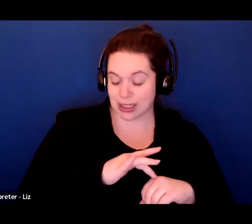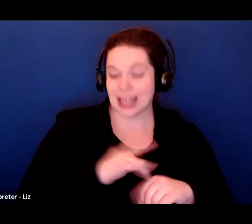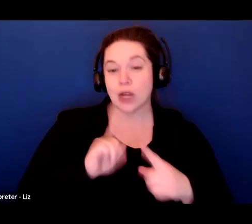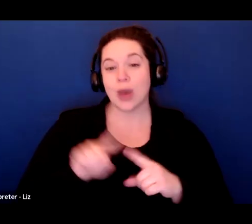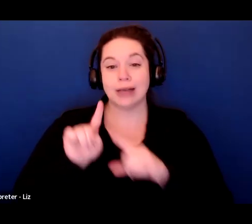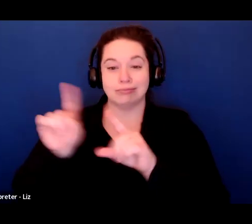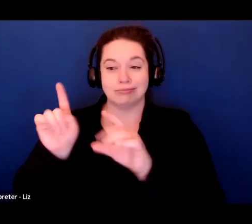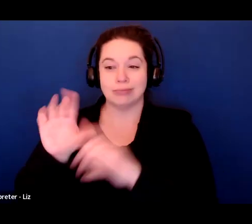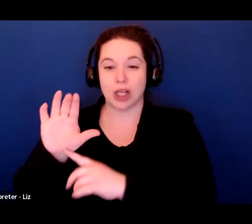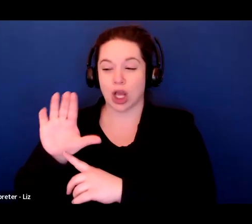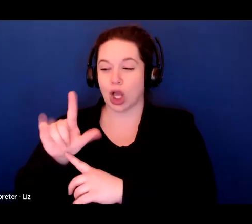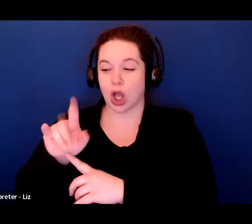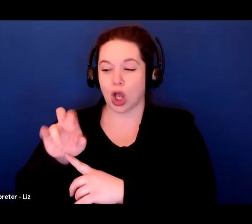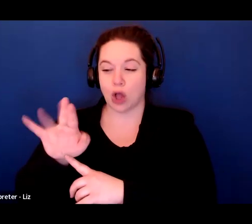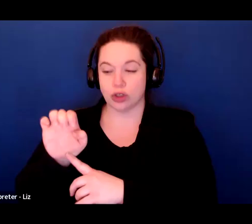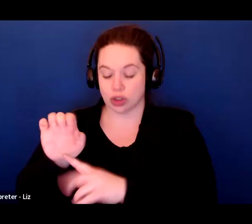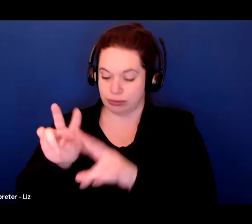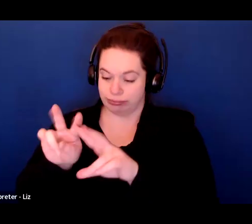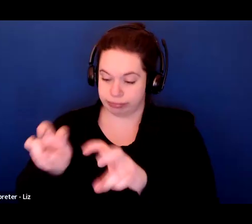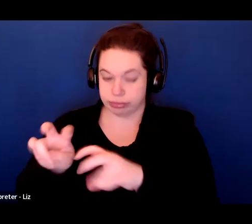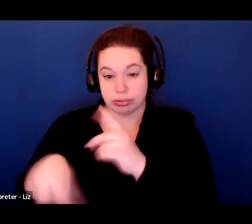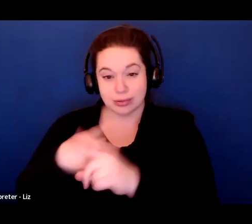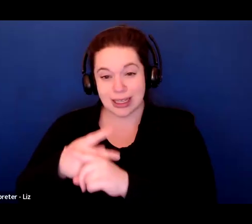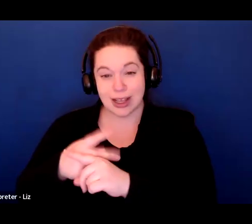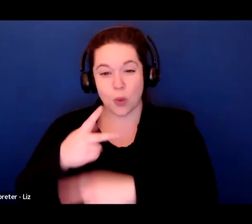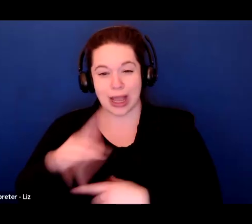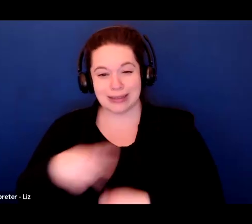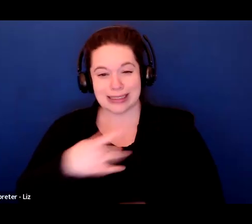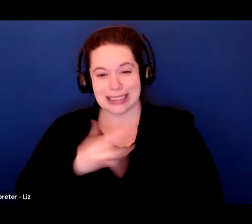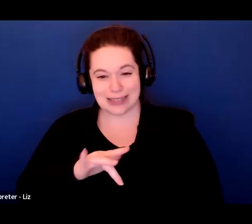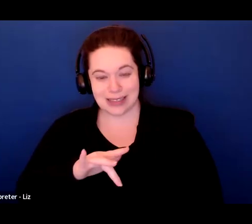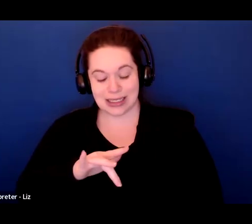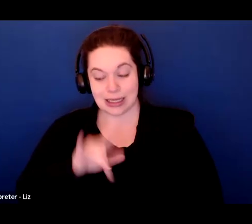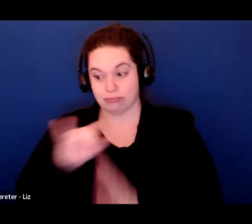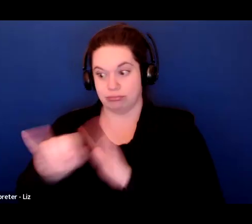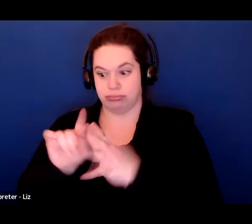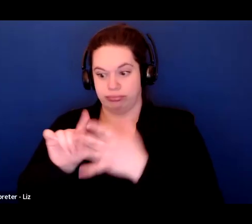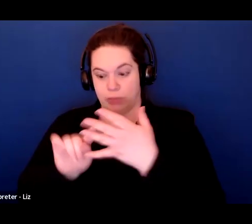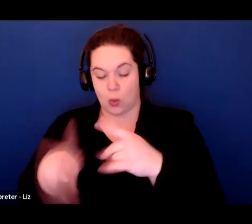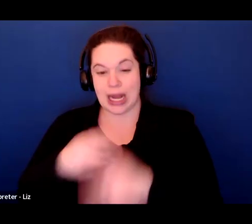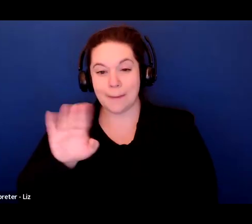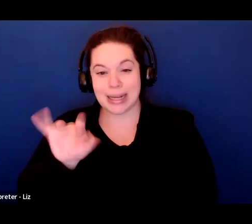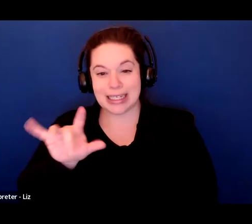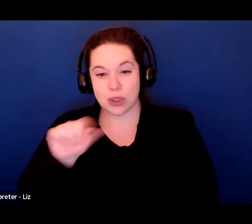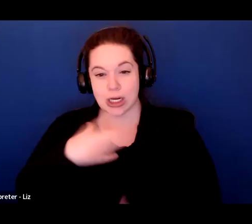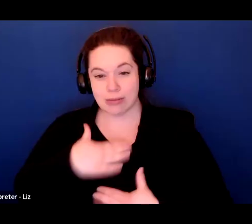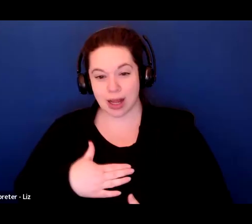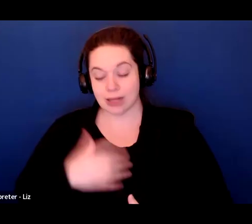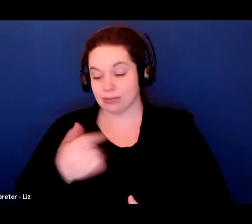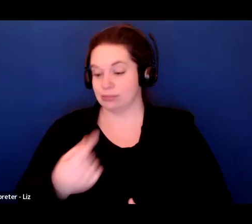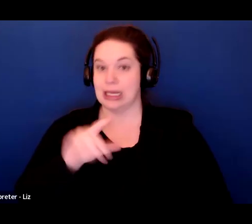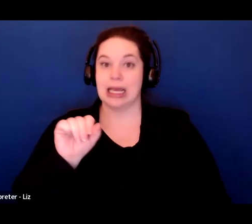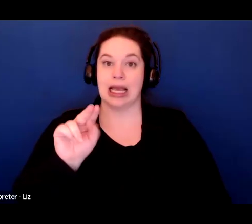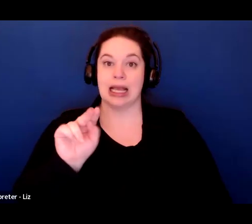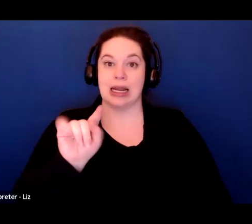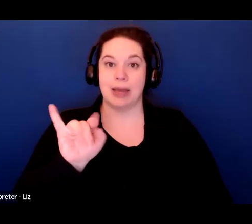you exactly what bacteria is in your body. So if you take an antibiotic, you want to